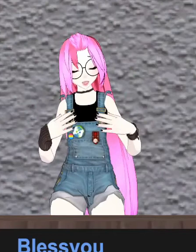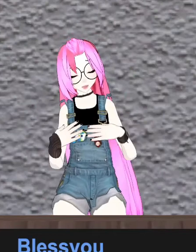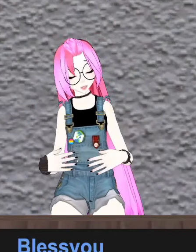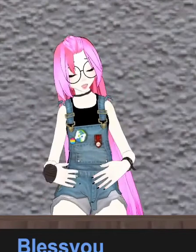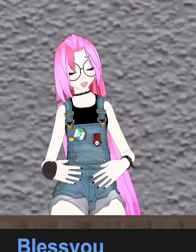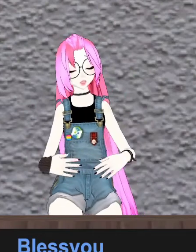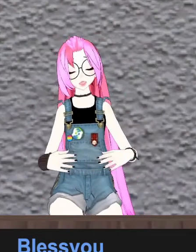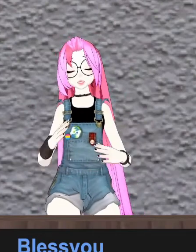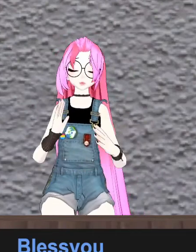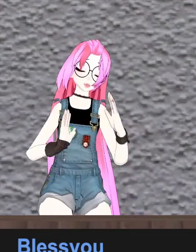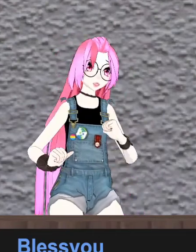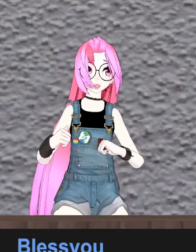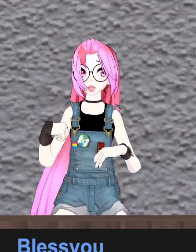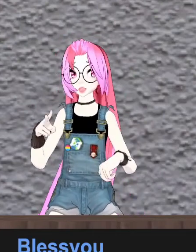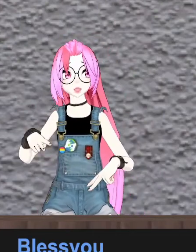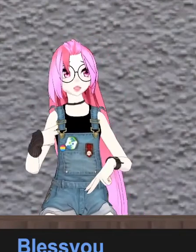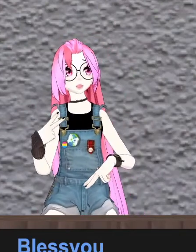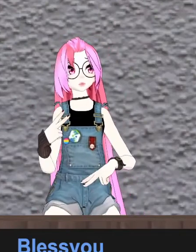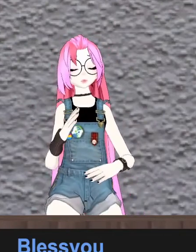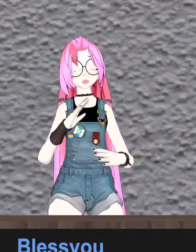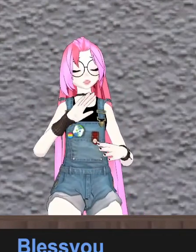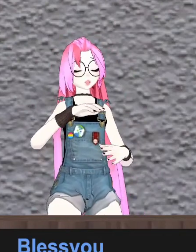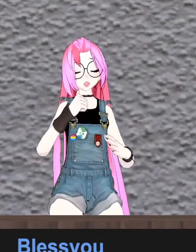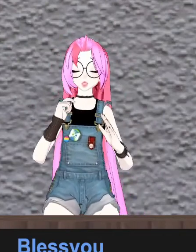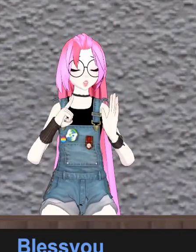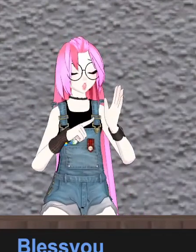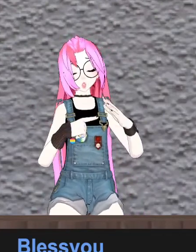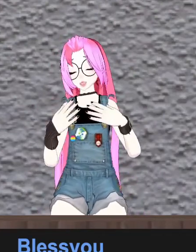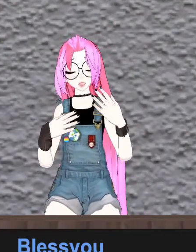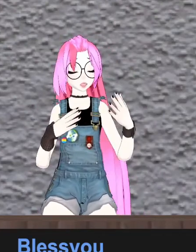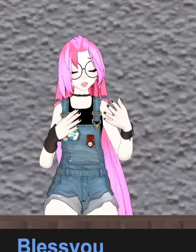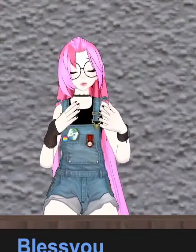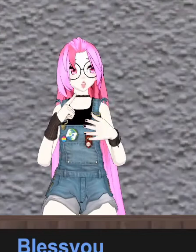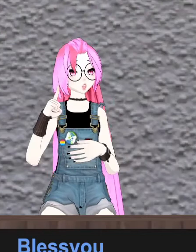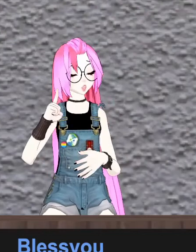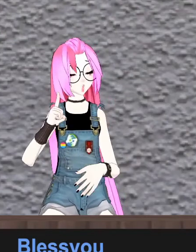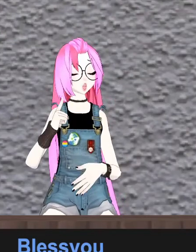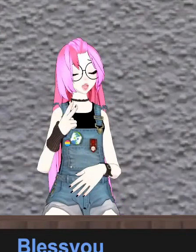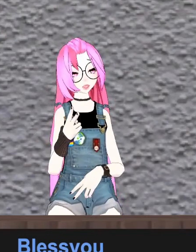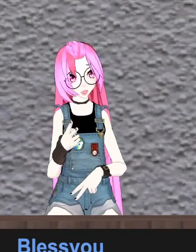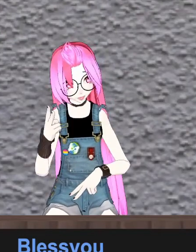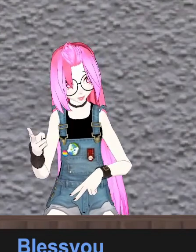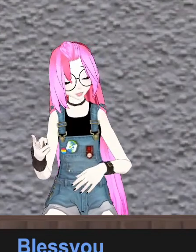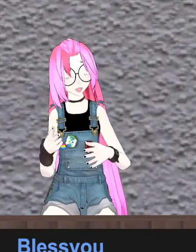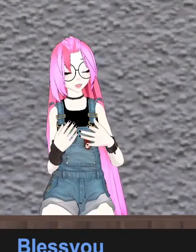about physical appearance, personality, something you notice, whatever. And a deaf or hard of hearing person